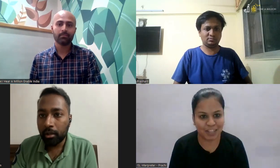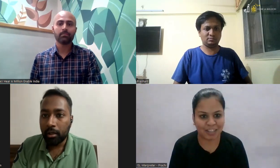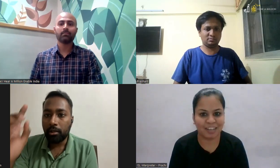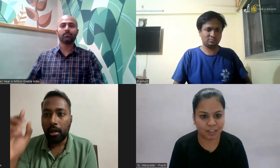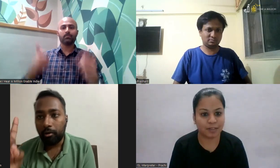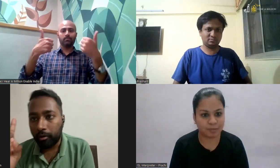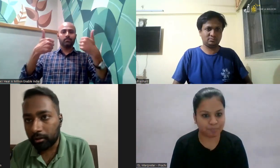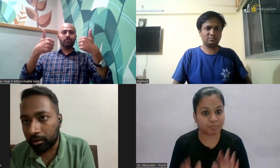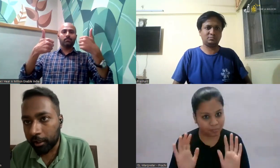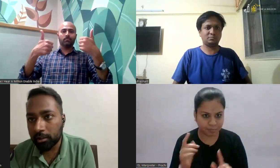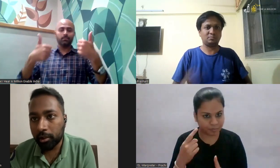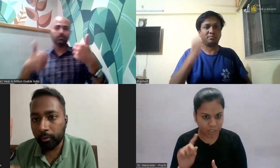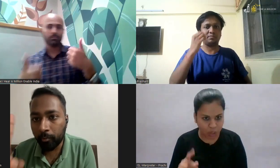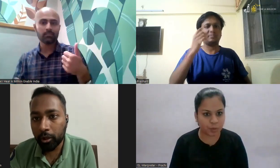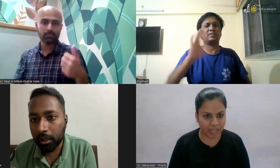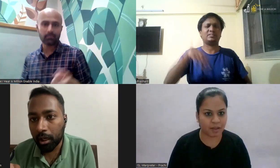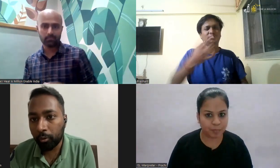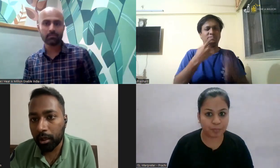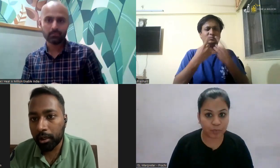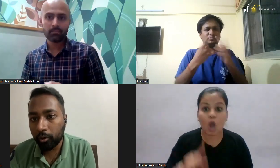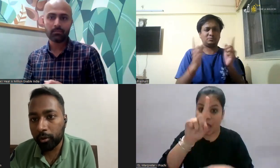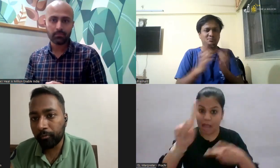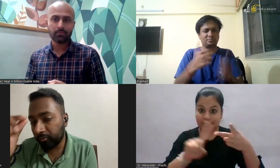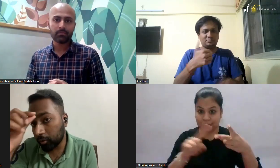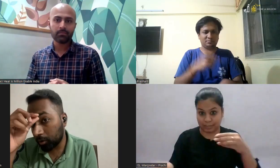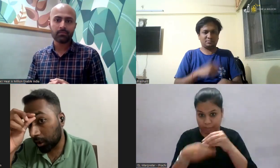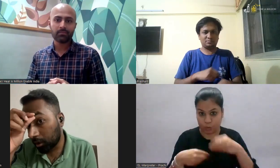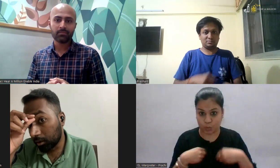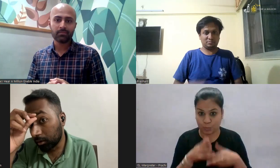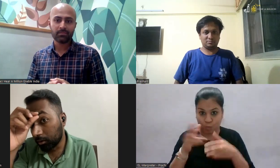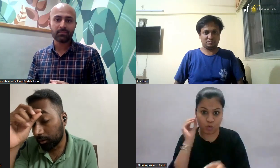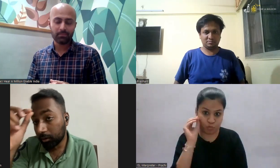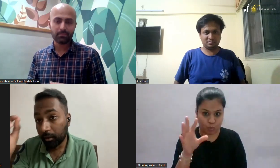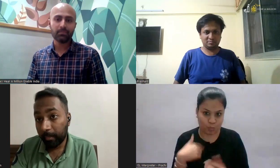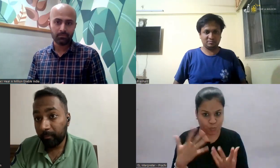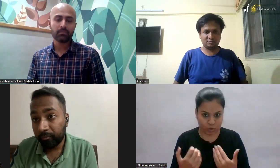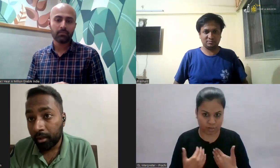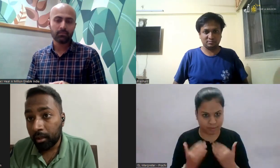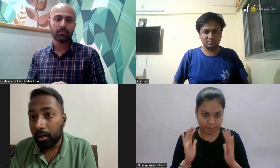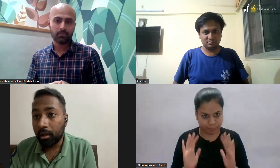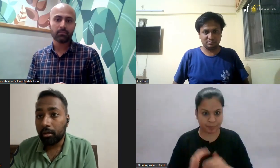Yes. right? There is a one more thing I would like to inform you that